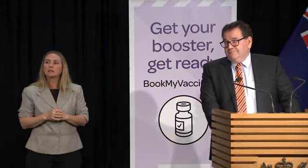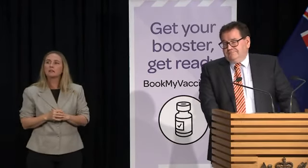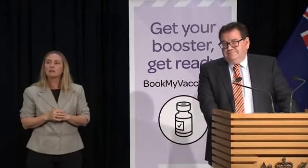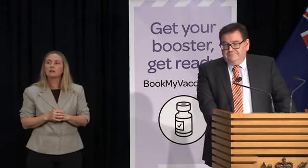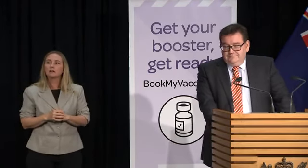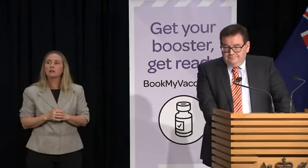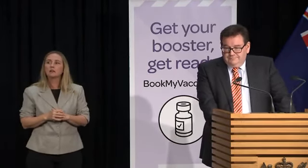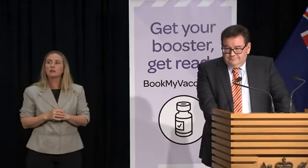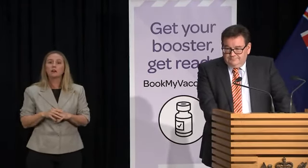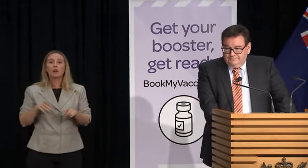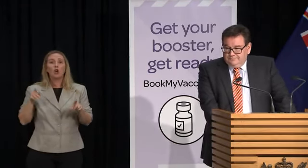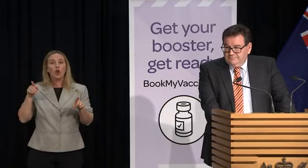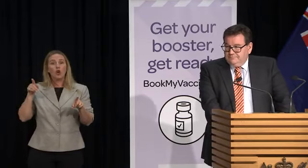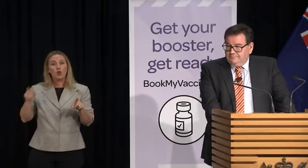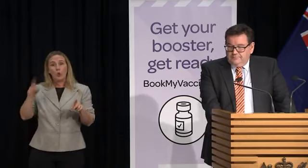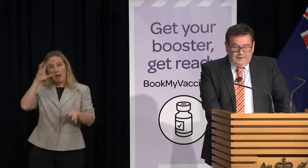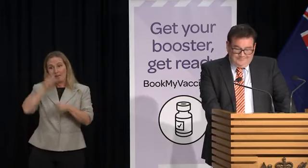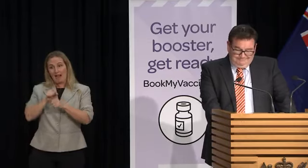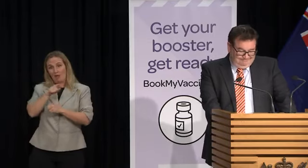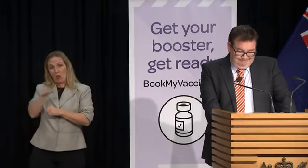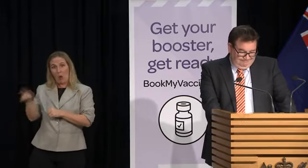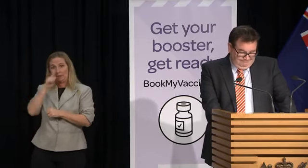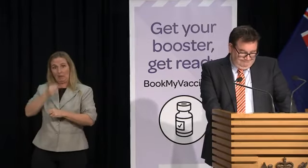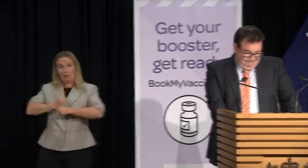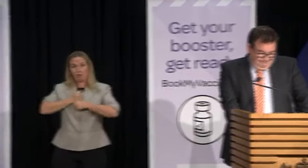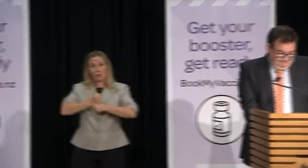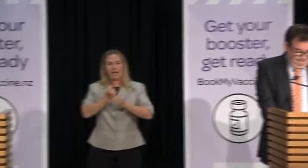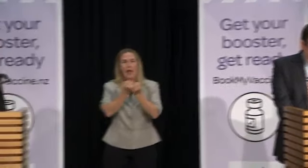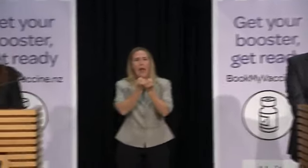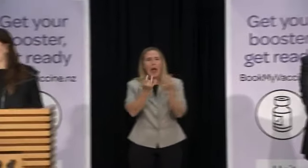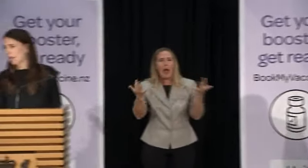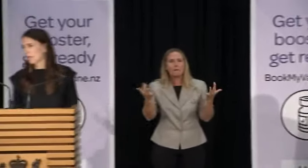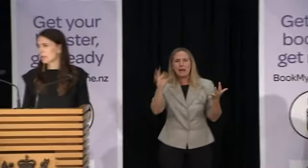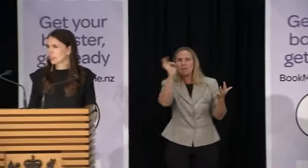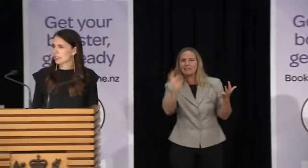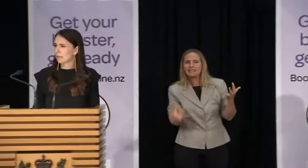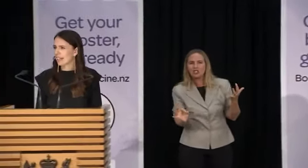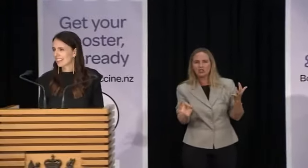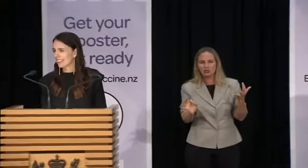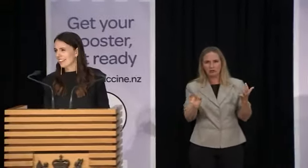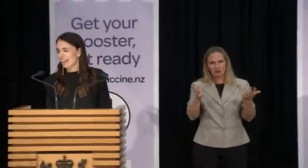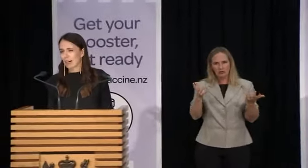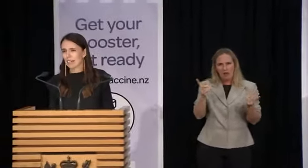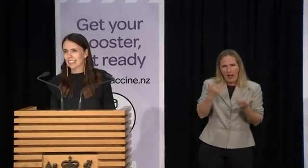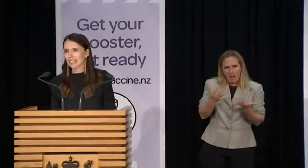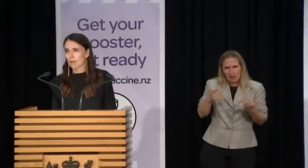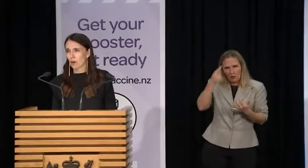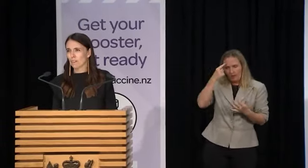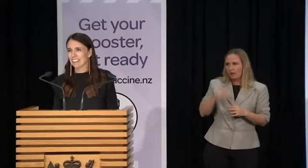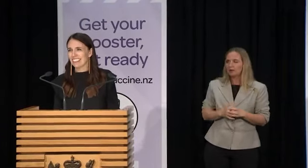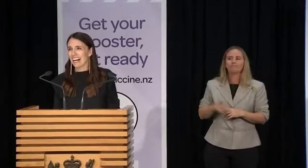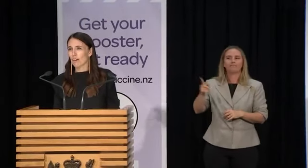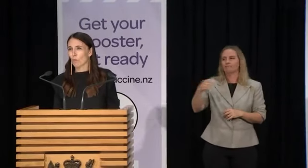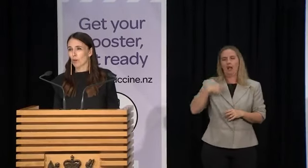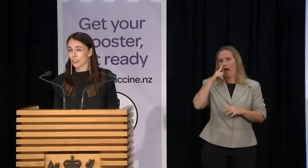think would be counted among the category of... Yeah, I look over. I, you know, that's not something I'm in a position to make any statement